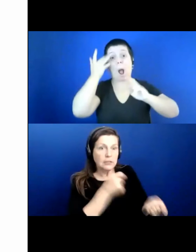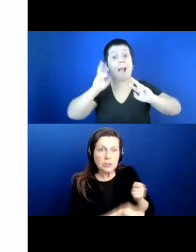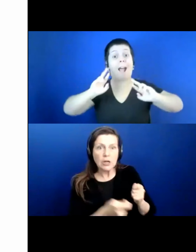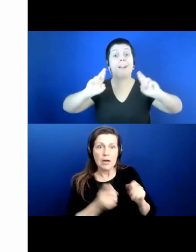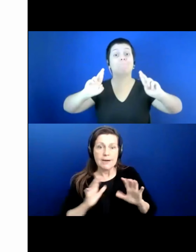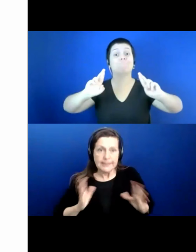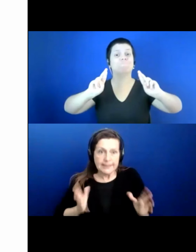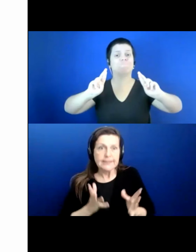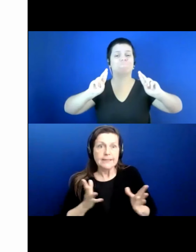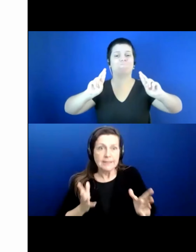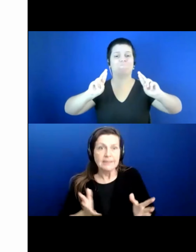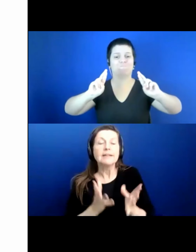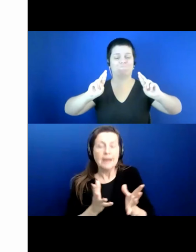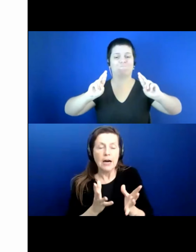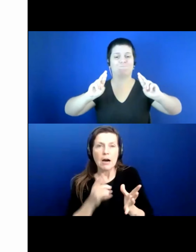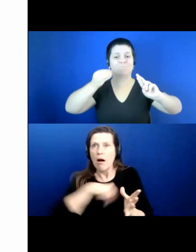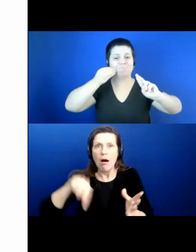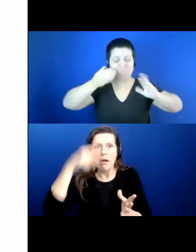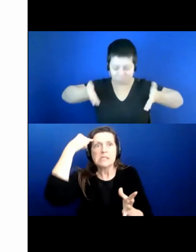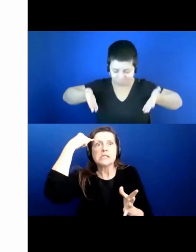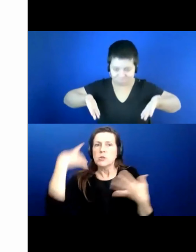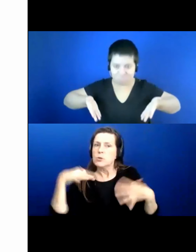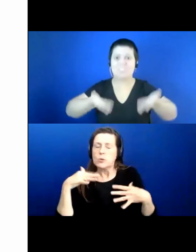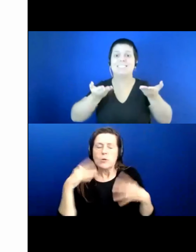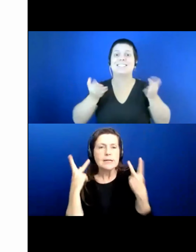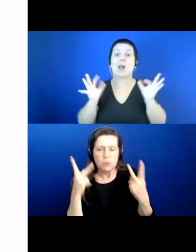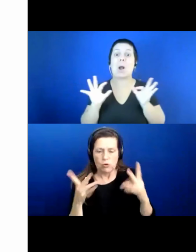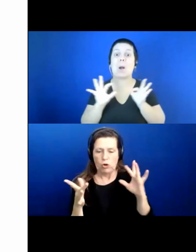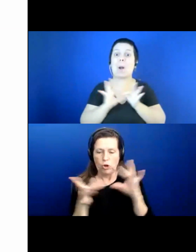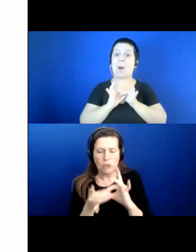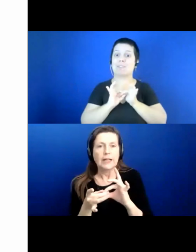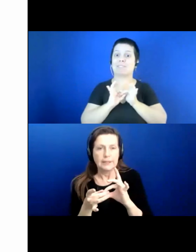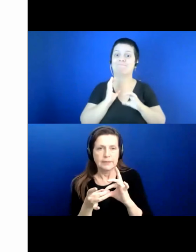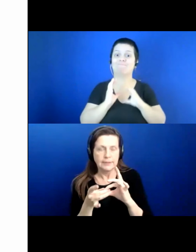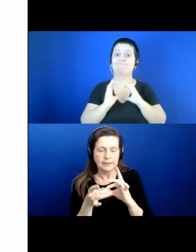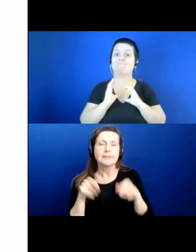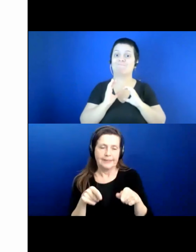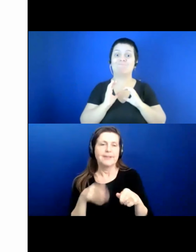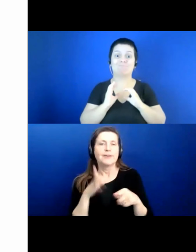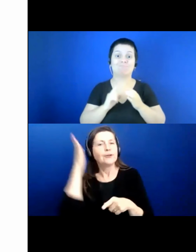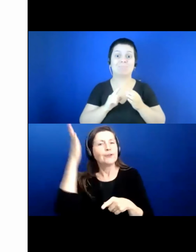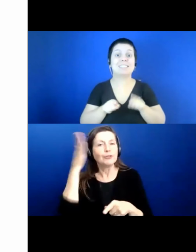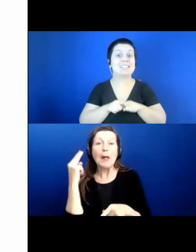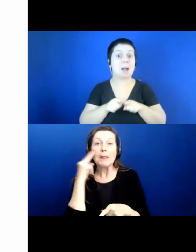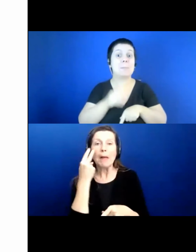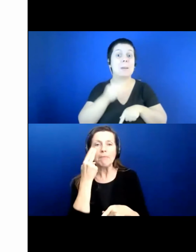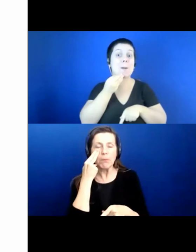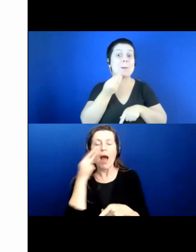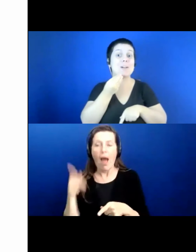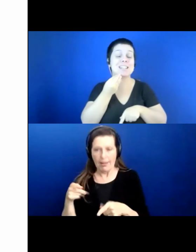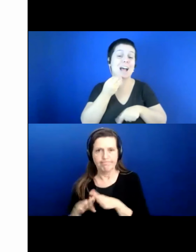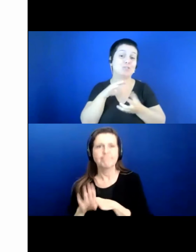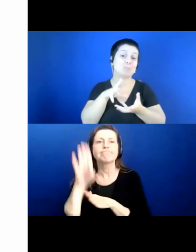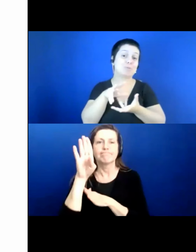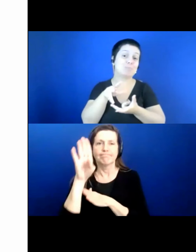well to connect for communication, it will bring opportunities as well for the deafblind world.